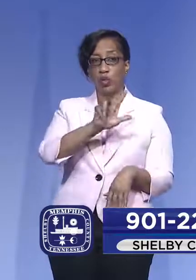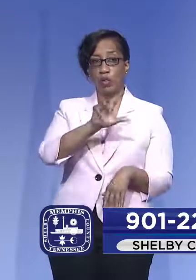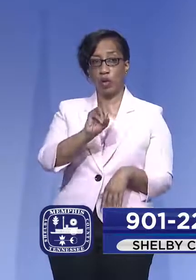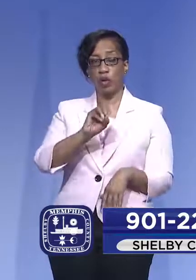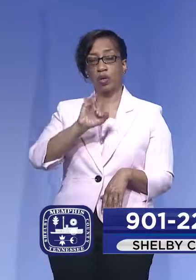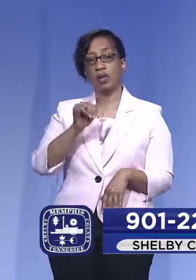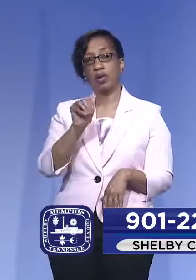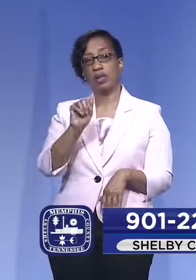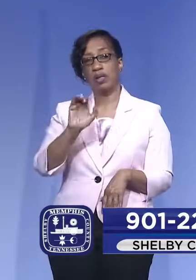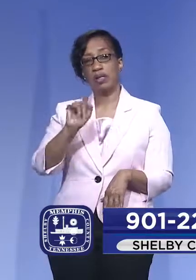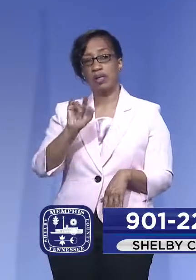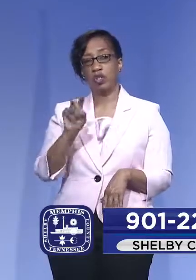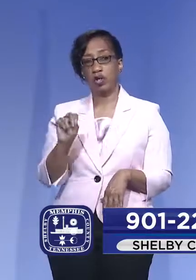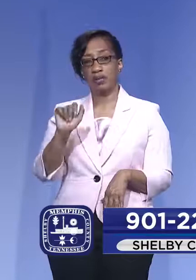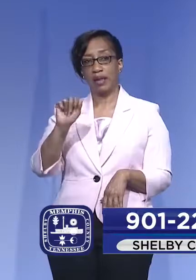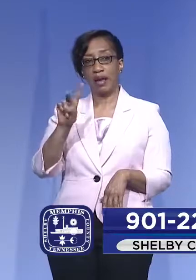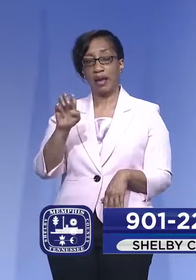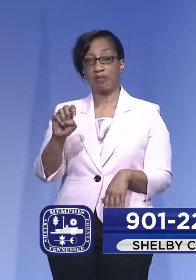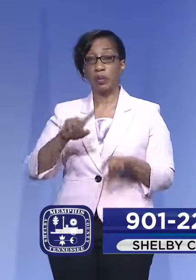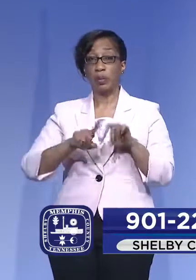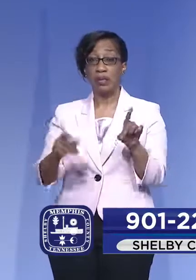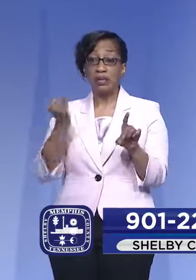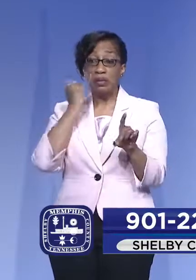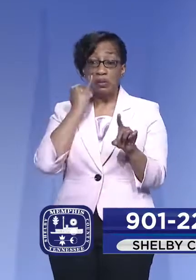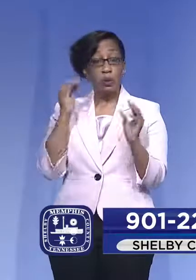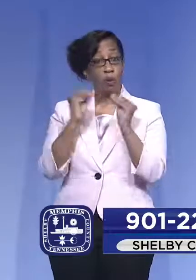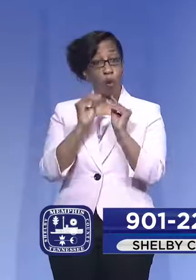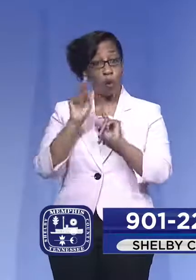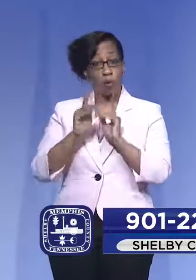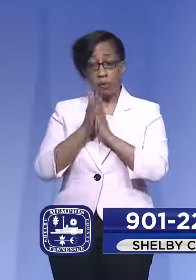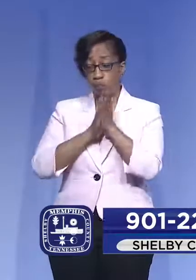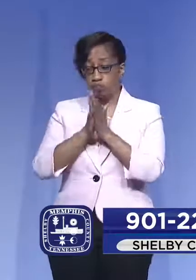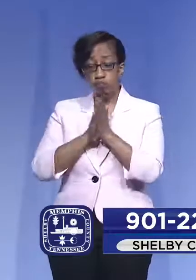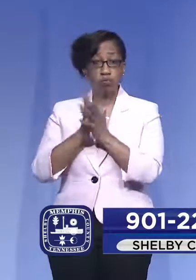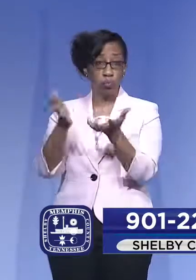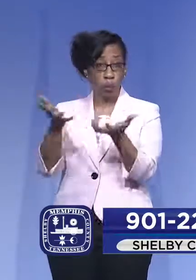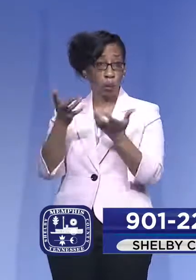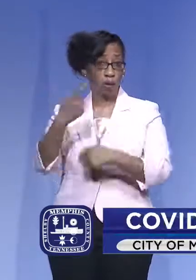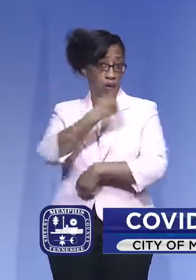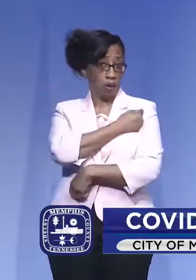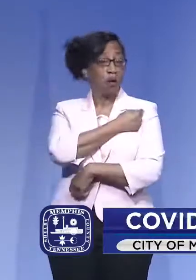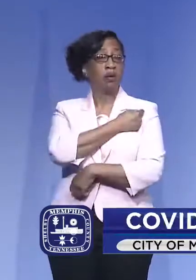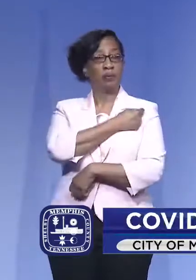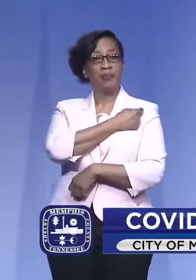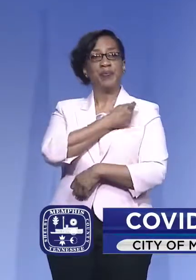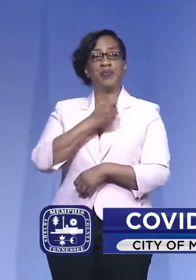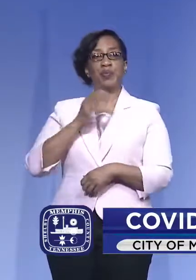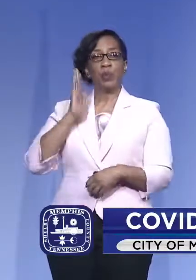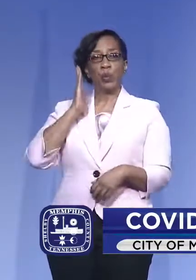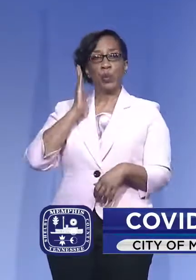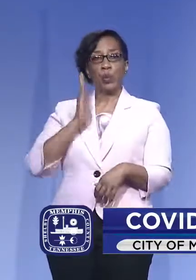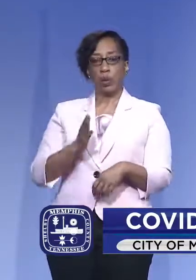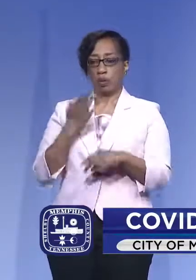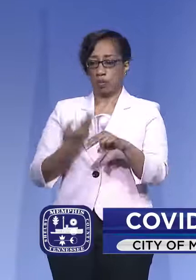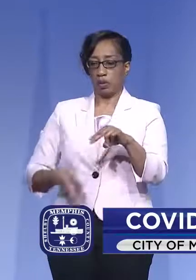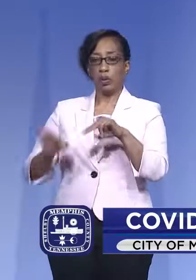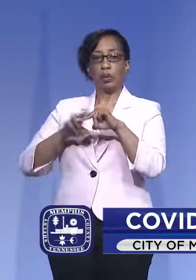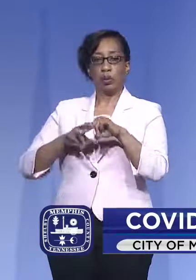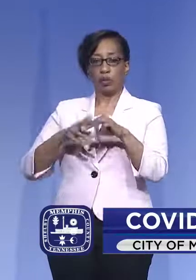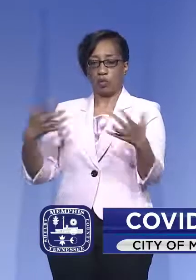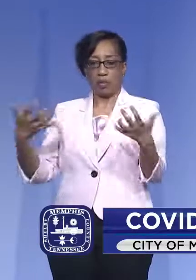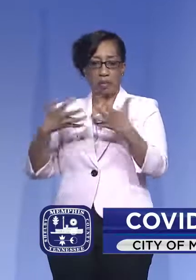Avenue. But should that demand far exceed that, we will match that